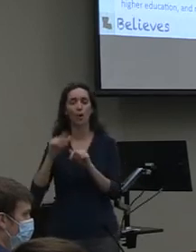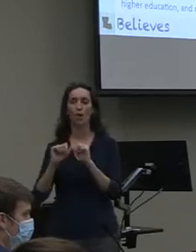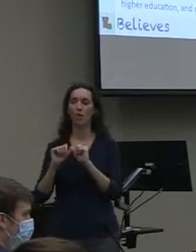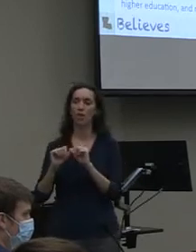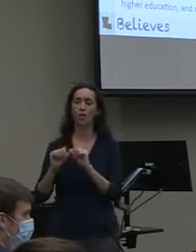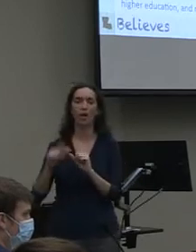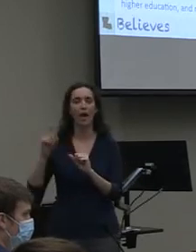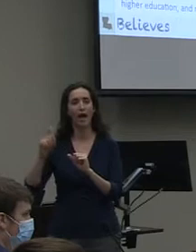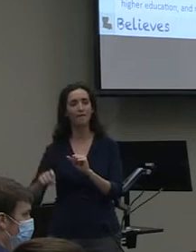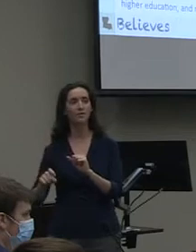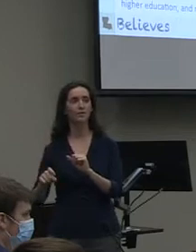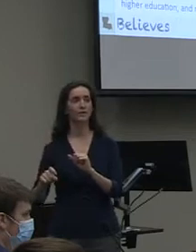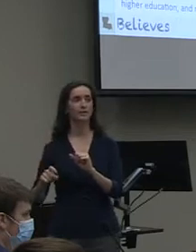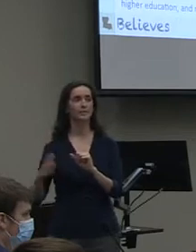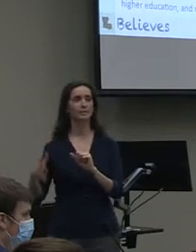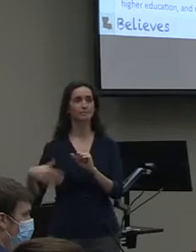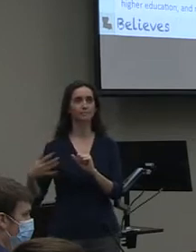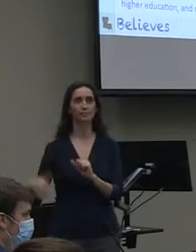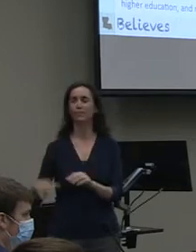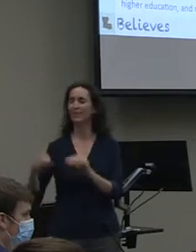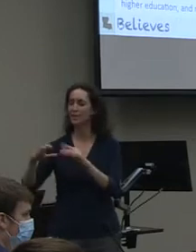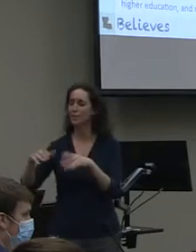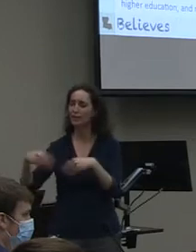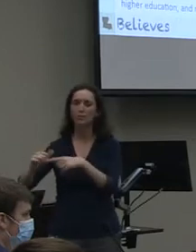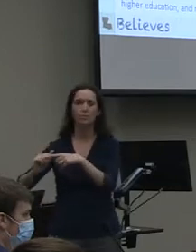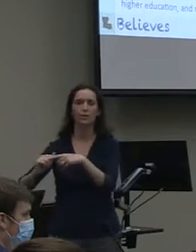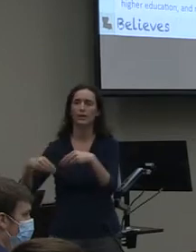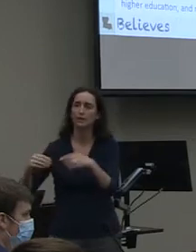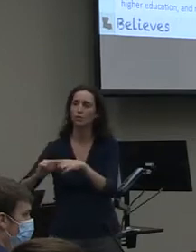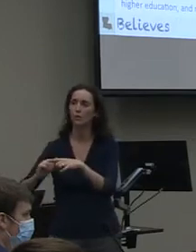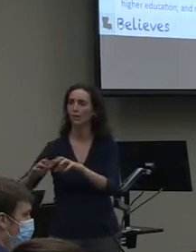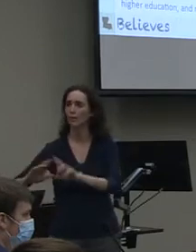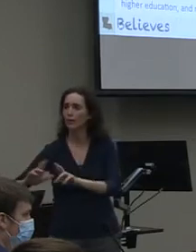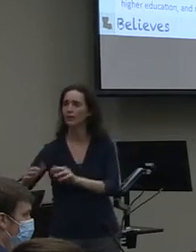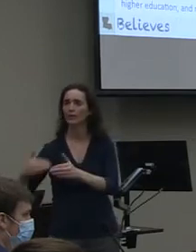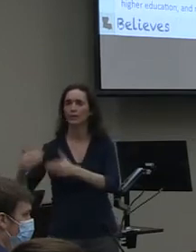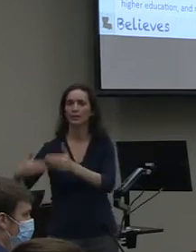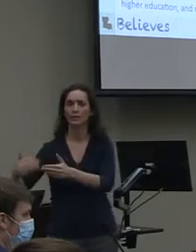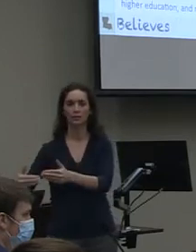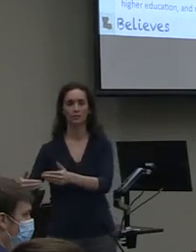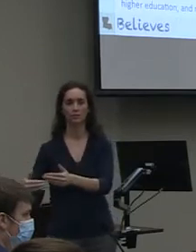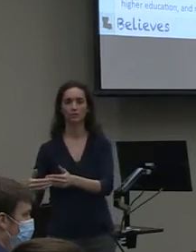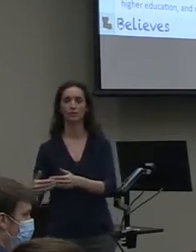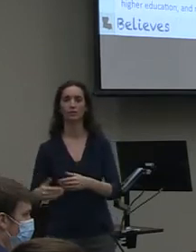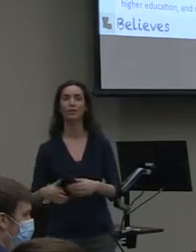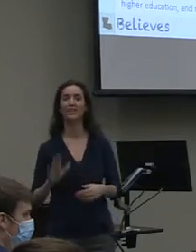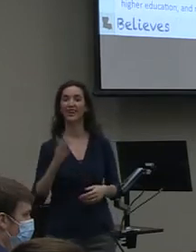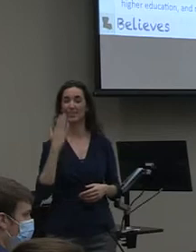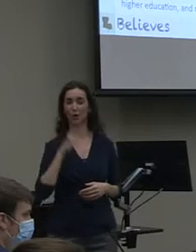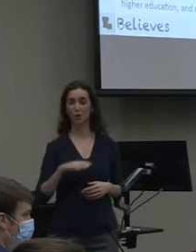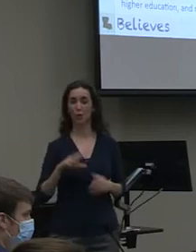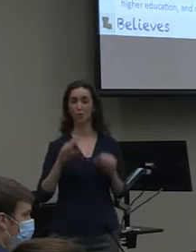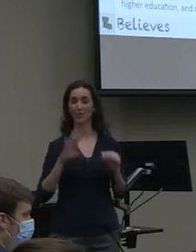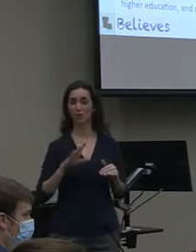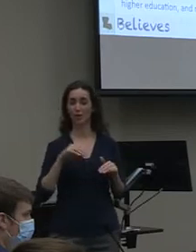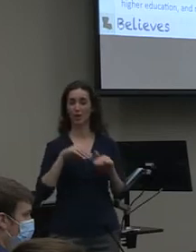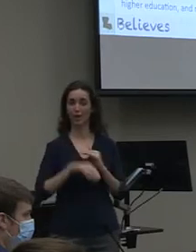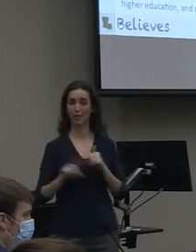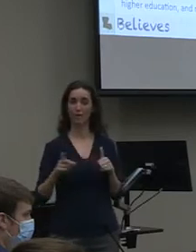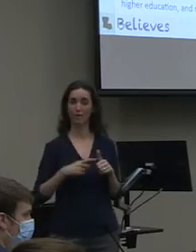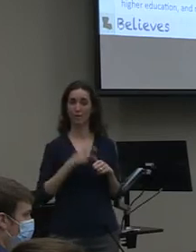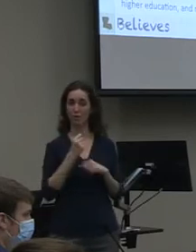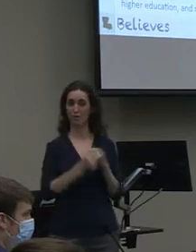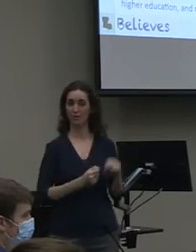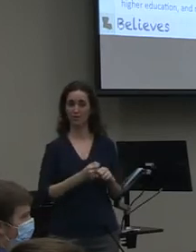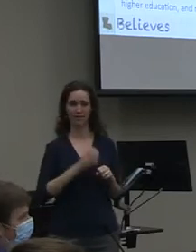consistently have our teachers prepared. You know, when we talk about the first-year teacher and the struggle,